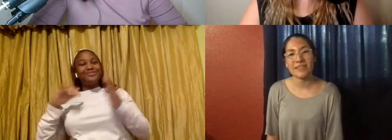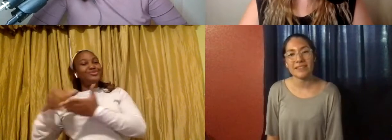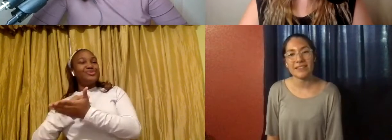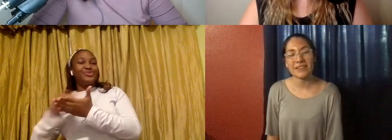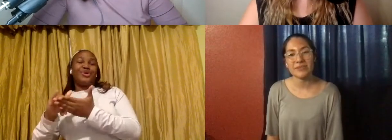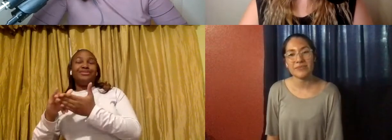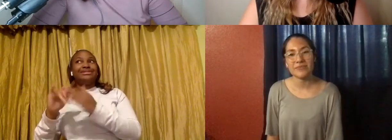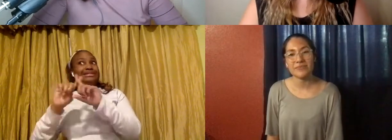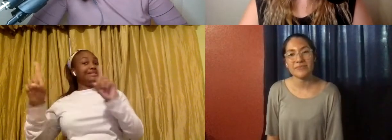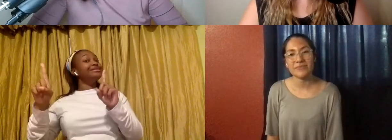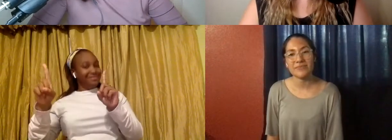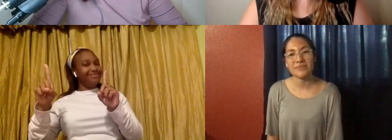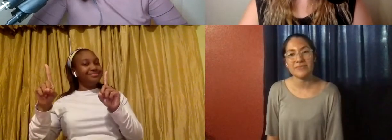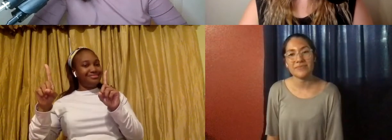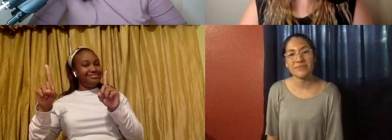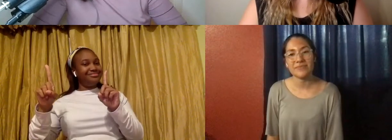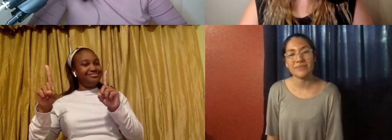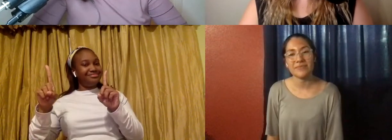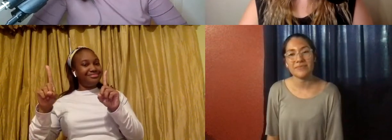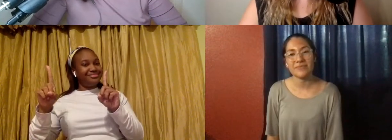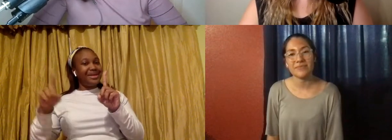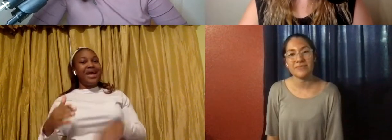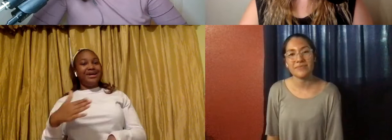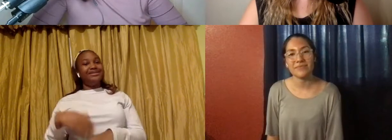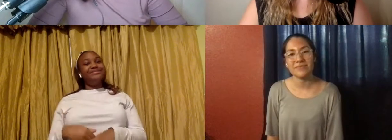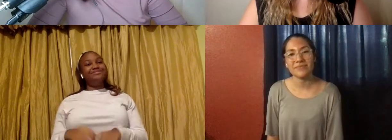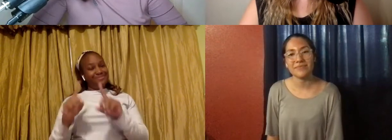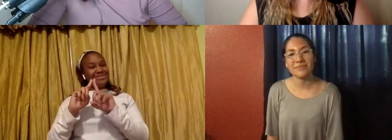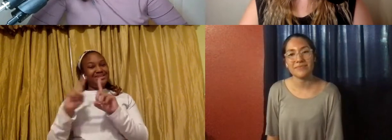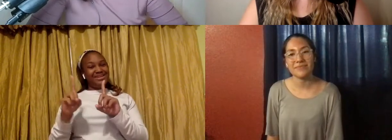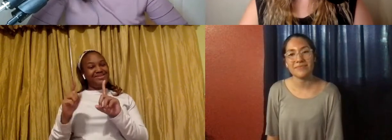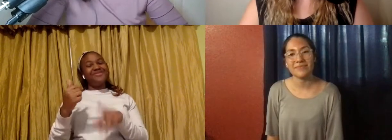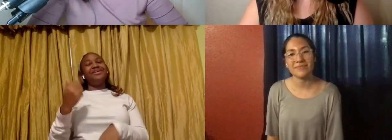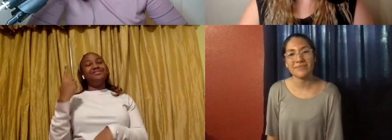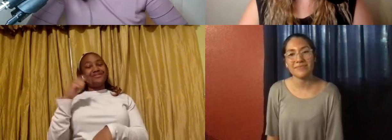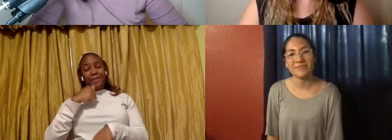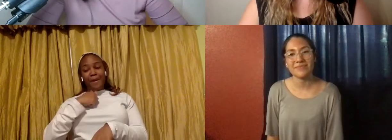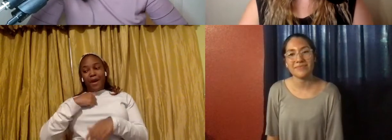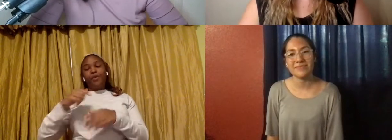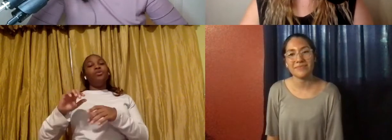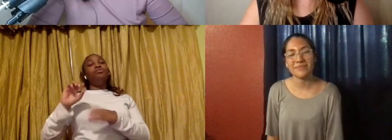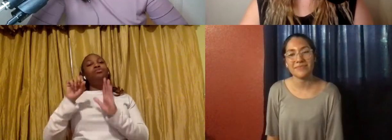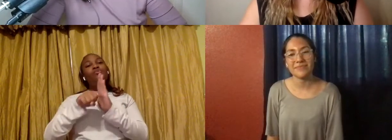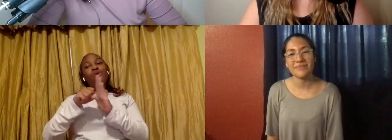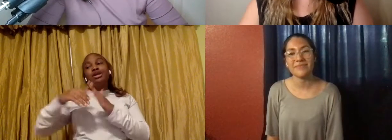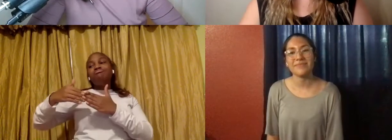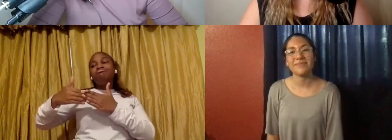very different situation, which is our fault for doing this wrong and recording too late. But it's very tame right now.